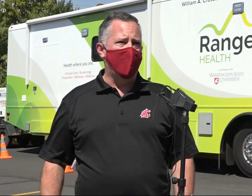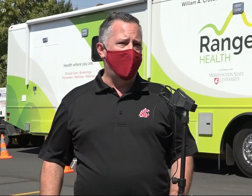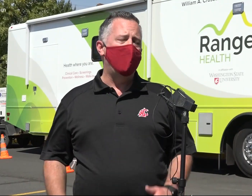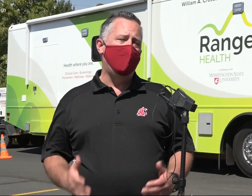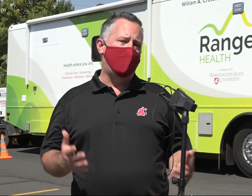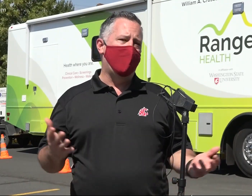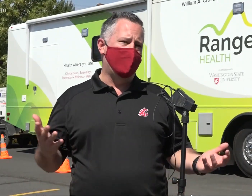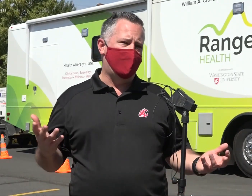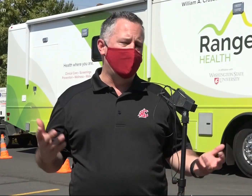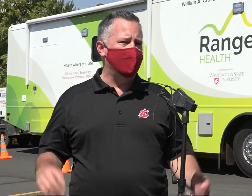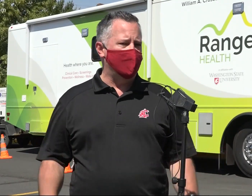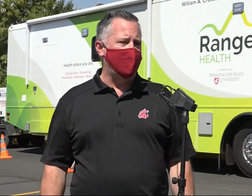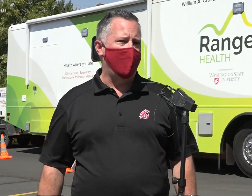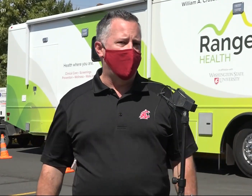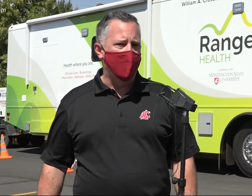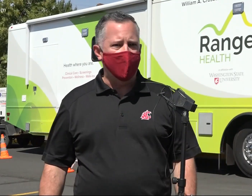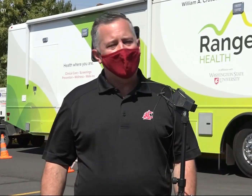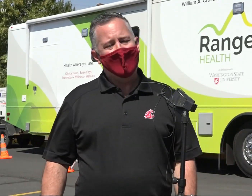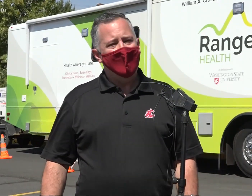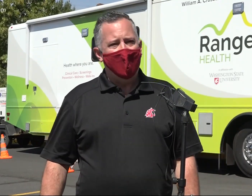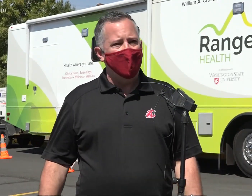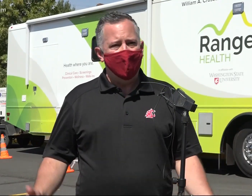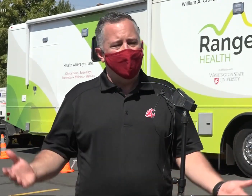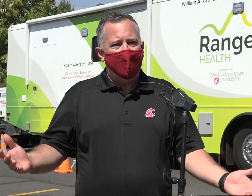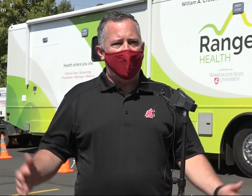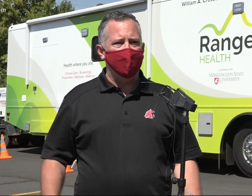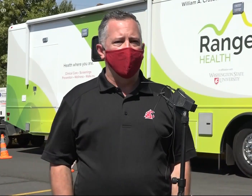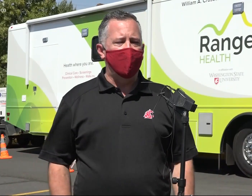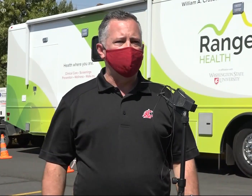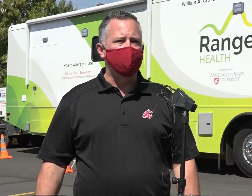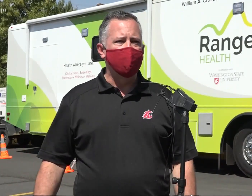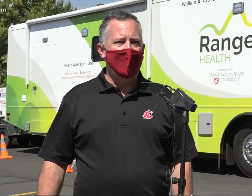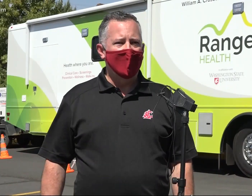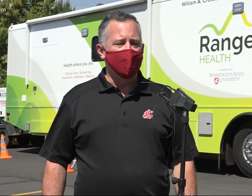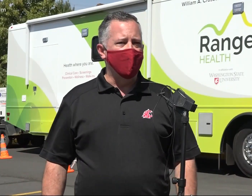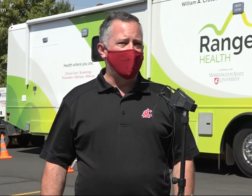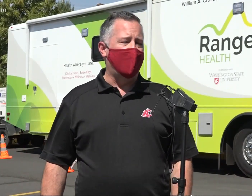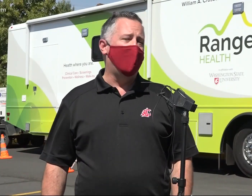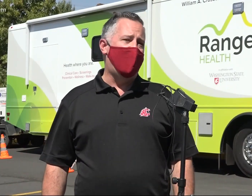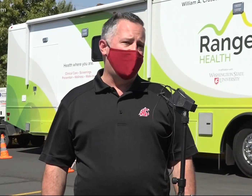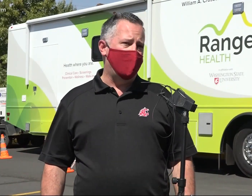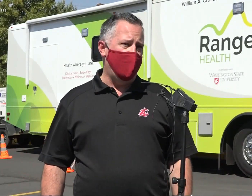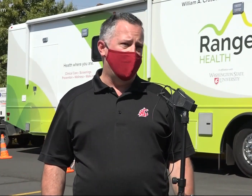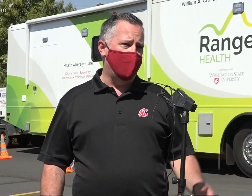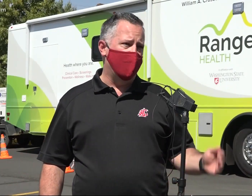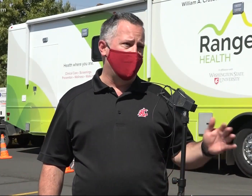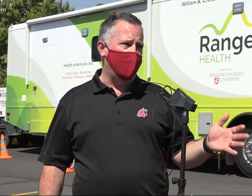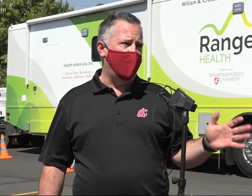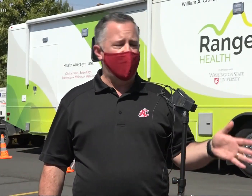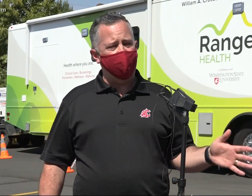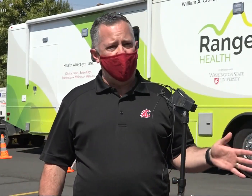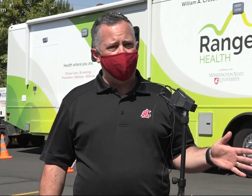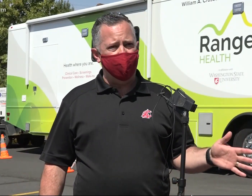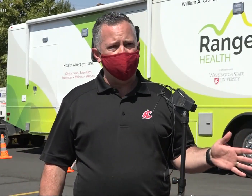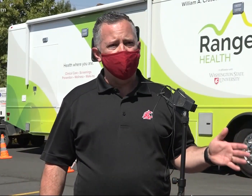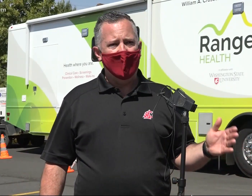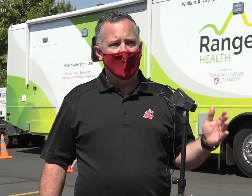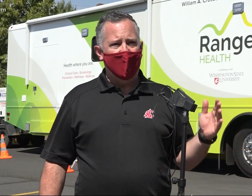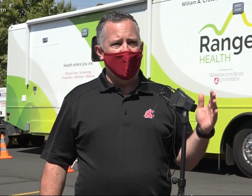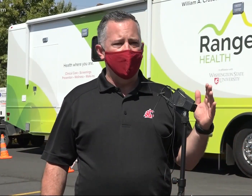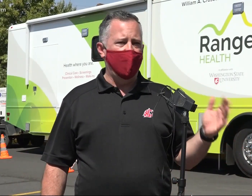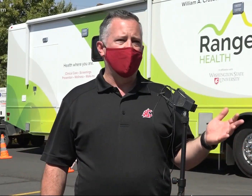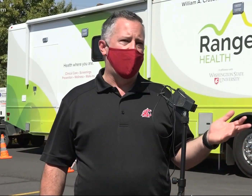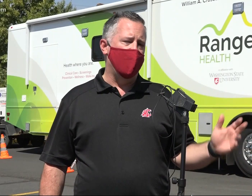We were hoping that they would choose to stay home, but they didn't make that choice. And so we've got a lot of people who are living off campus